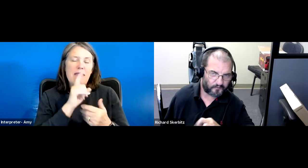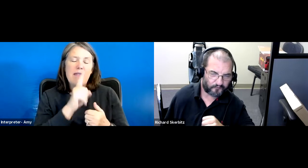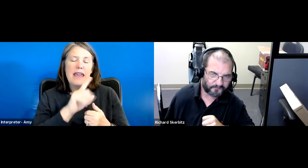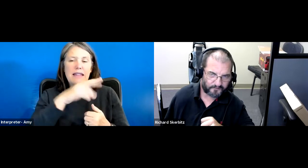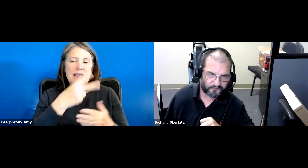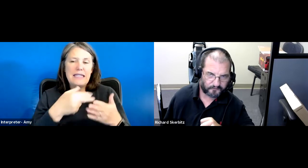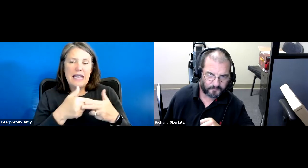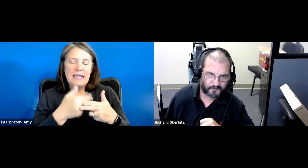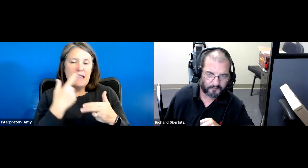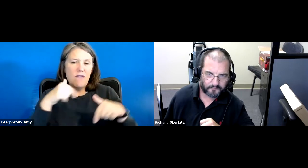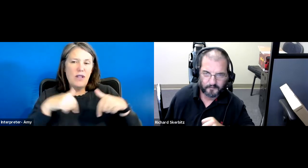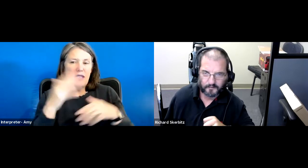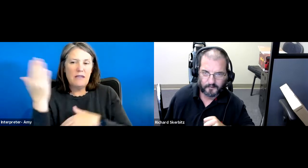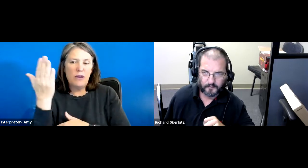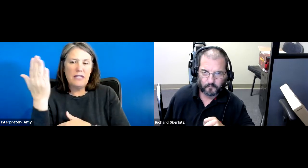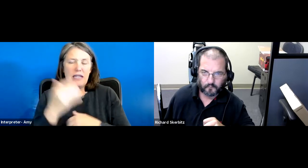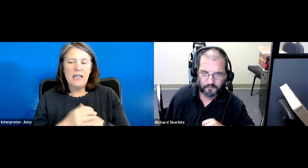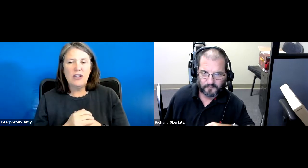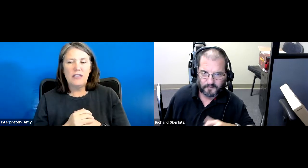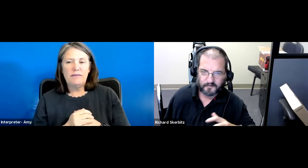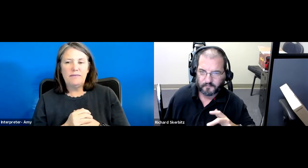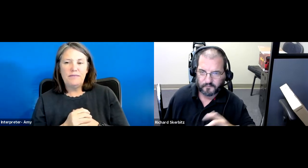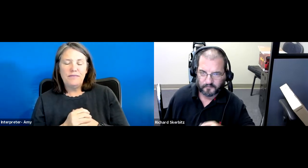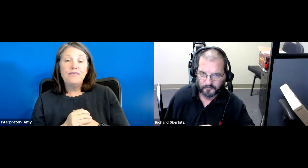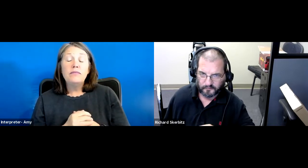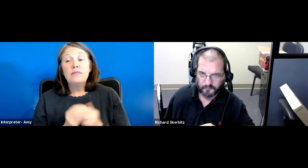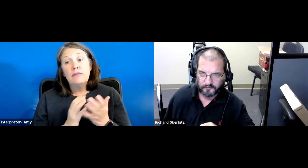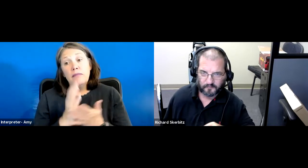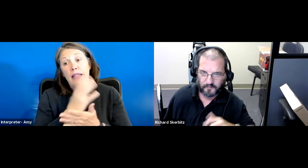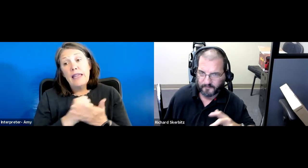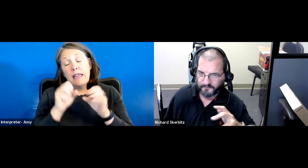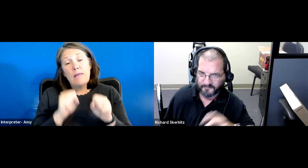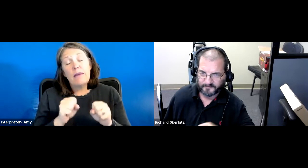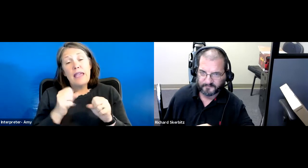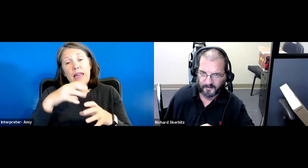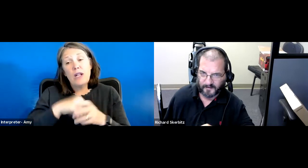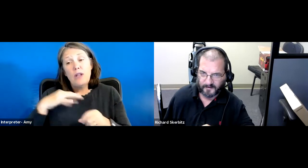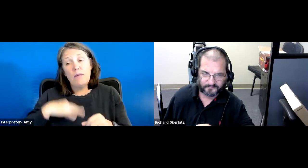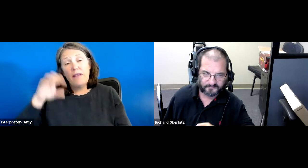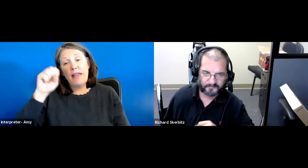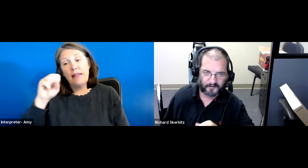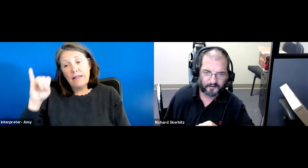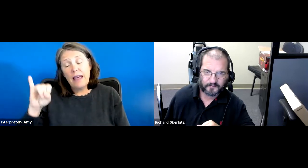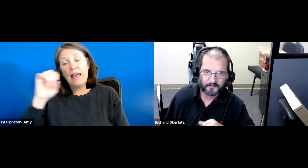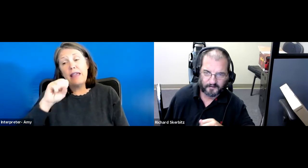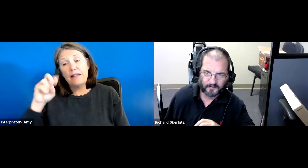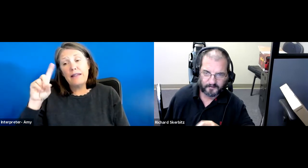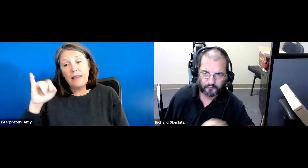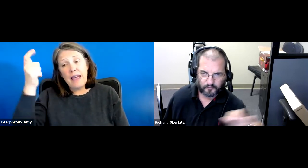slide of my presentation. And income could include the benefits, SSI,